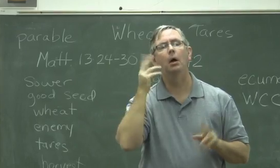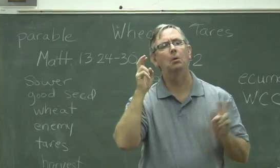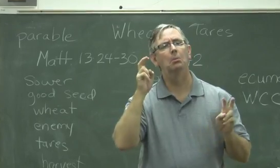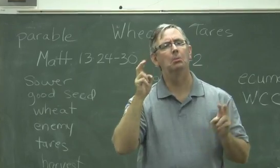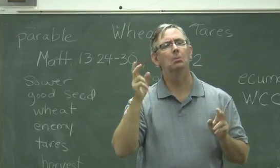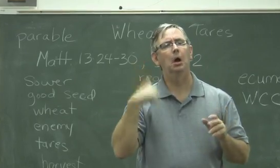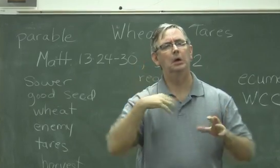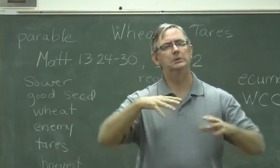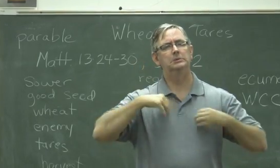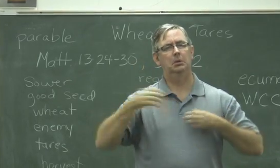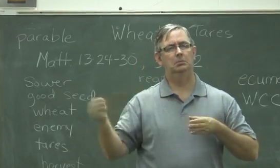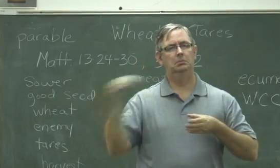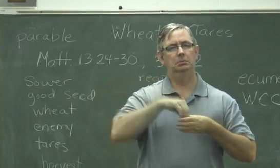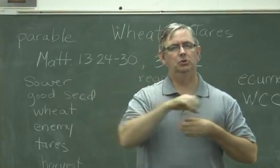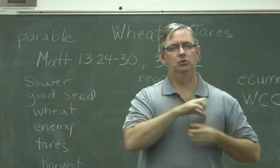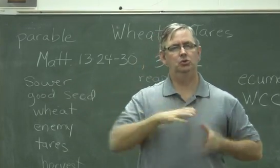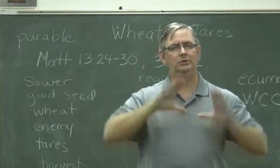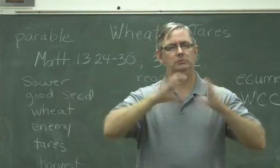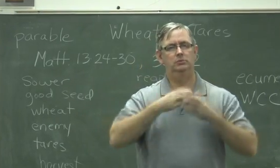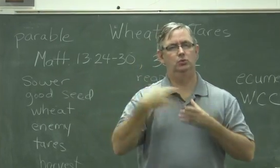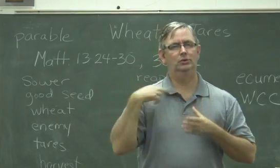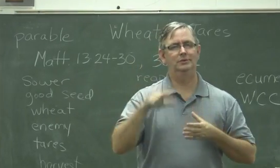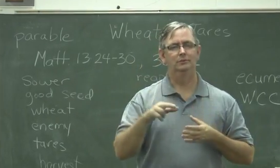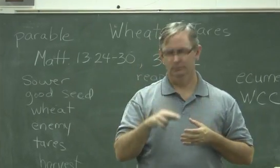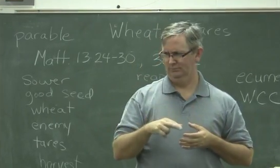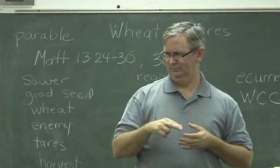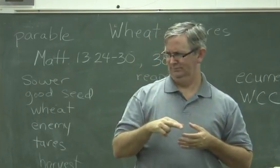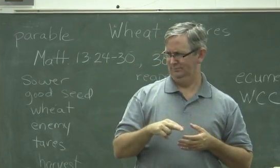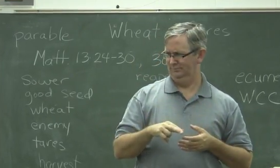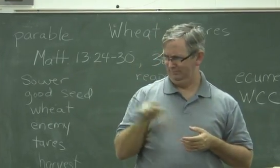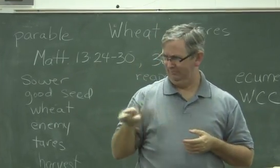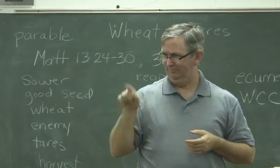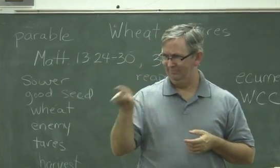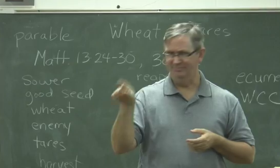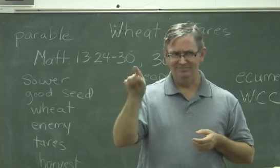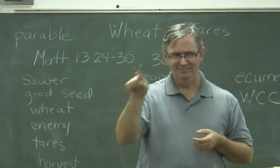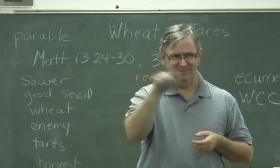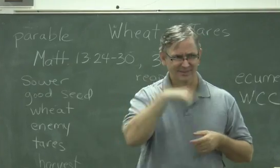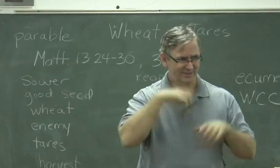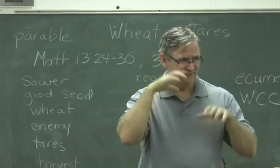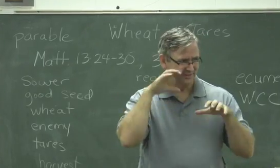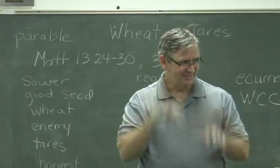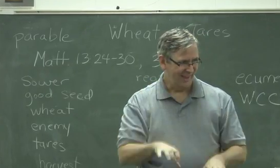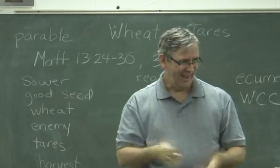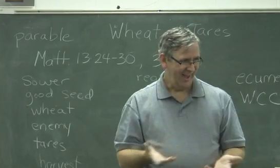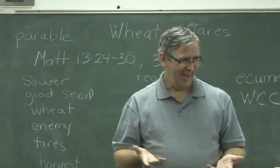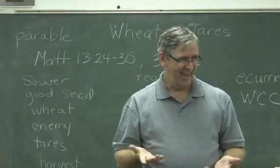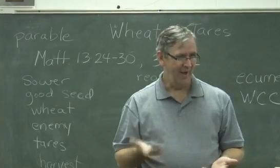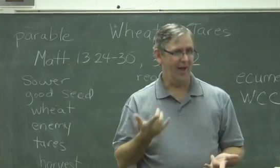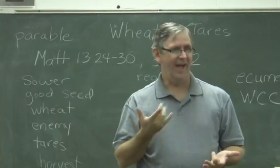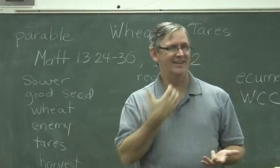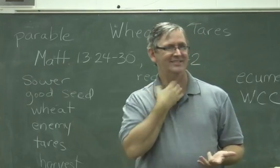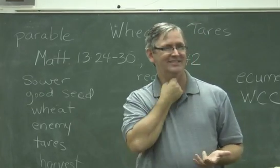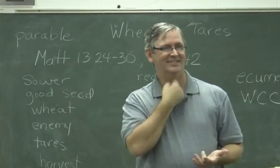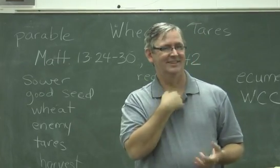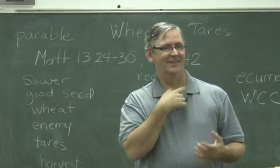that Mormons are accepted. They're part of the body of Christ. They're a religion. Many of these Christians, it's very shocking that many of these